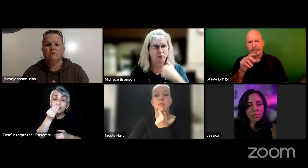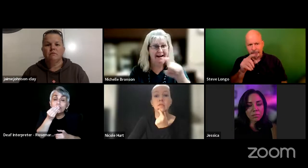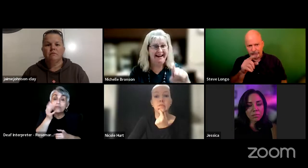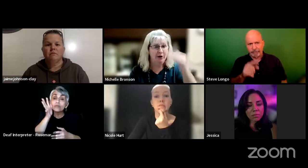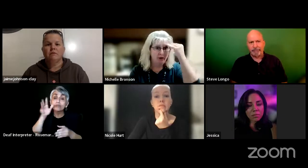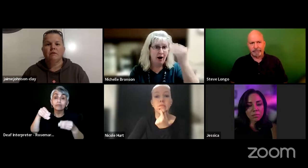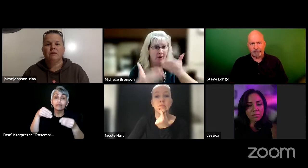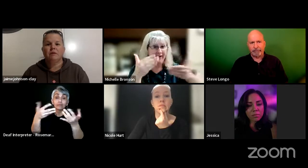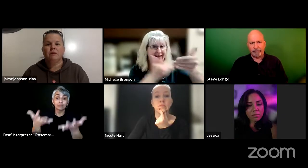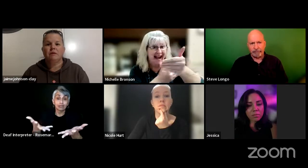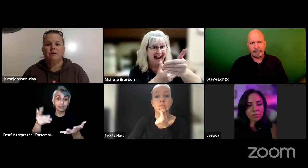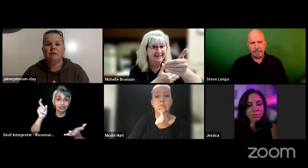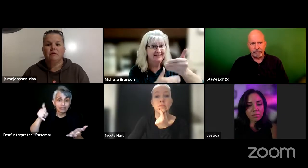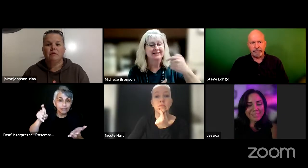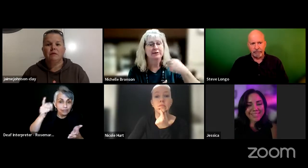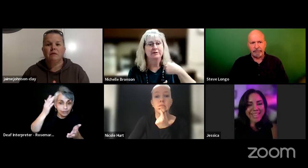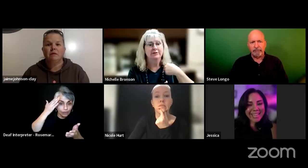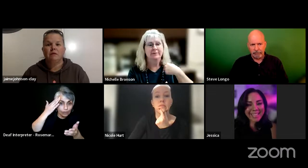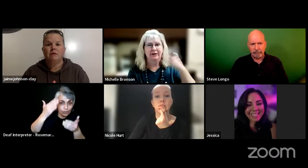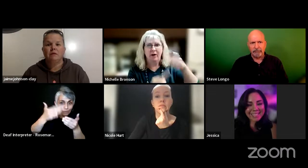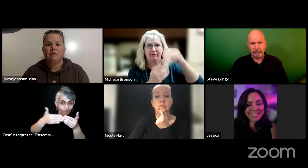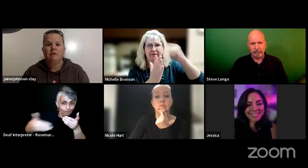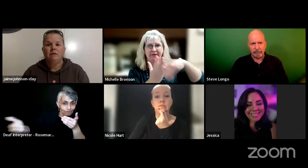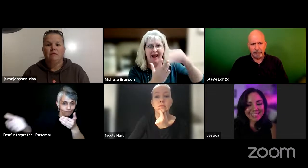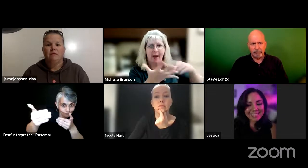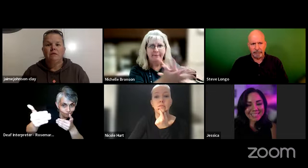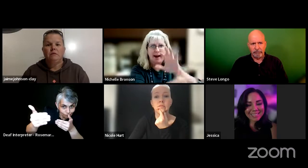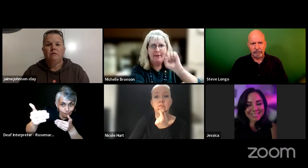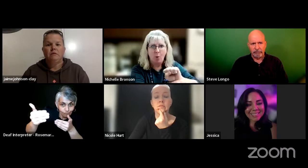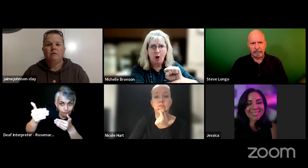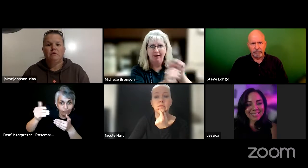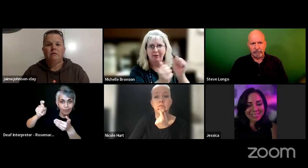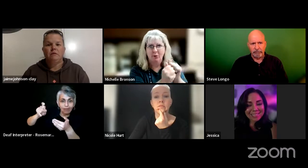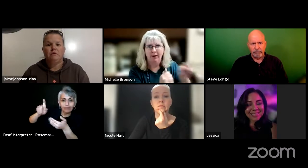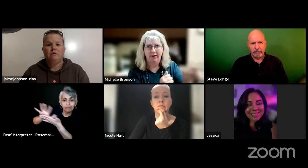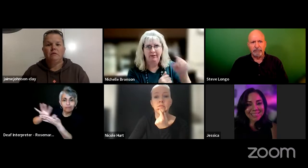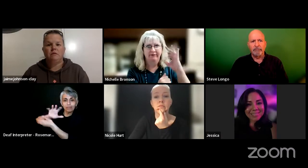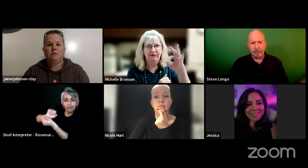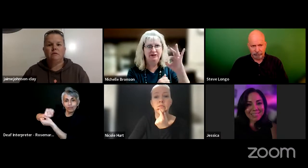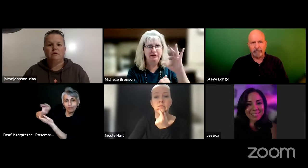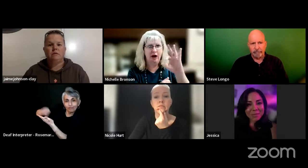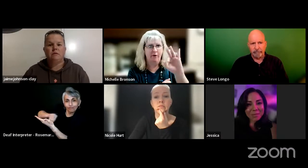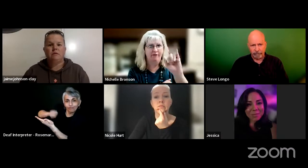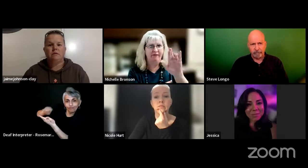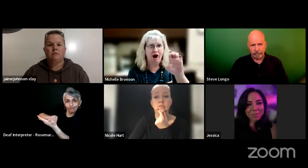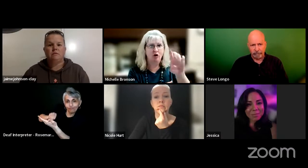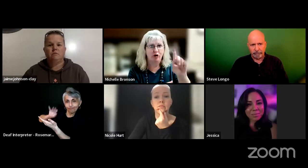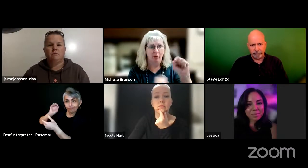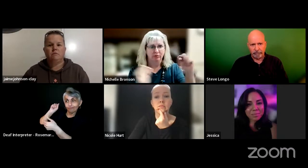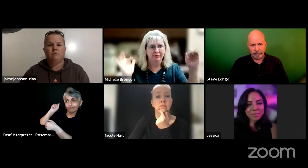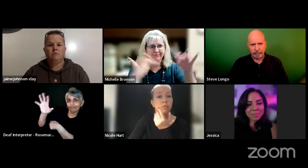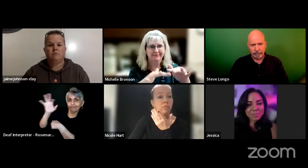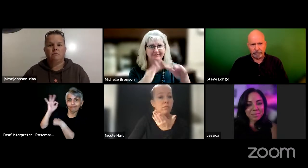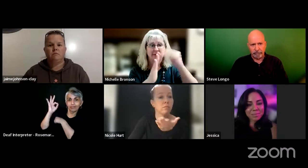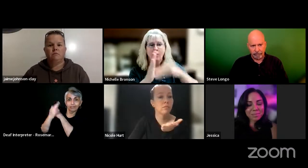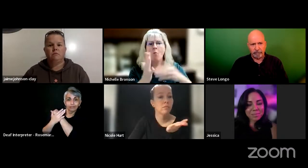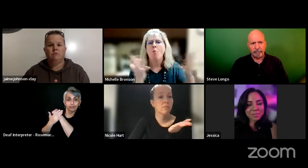what is the food that we will provide at VDF? Because we need to know in advance, because we have paperwork to fill out with